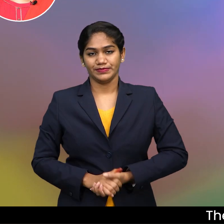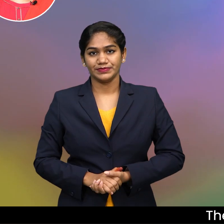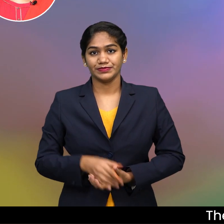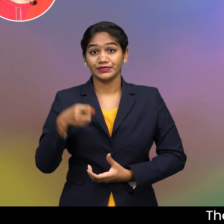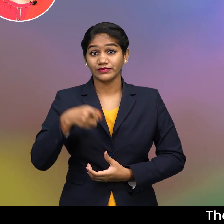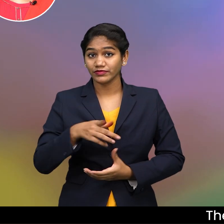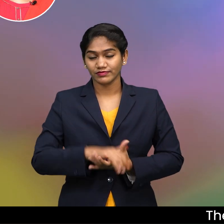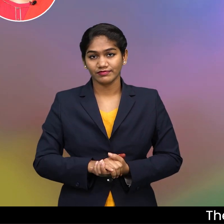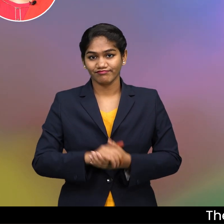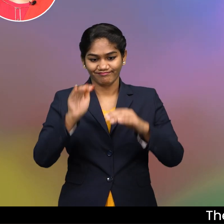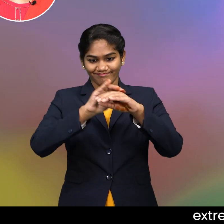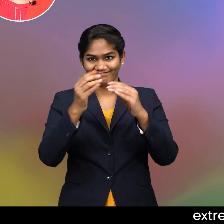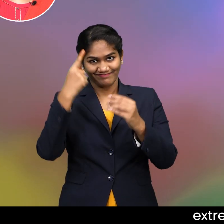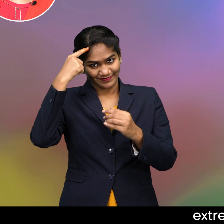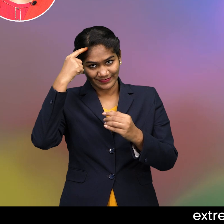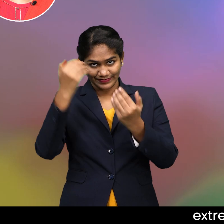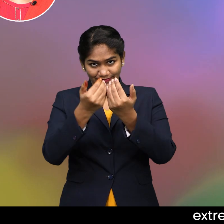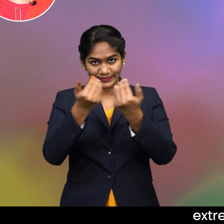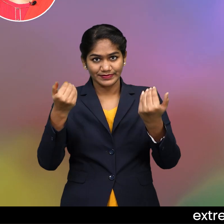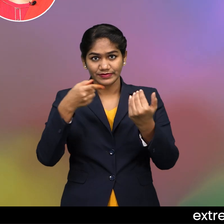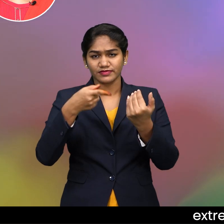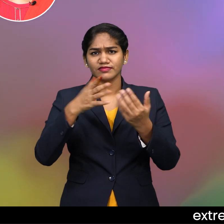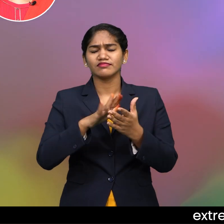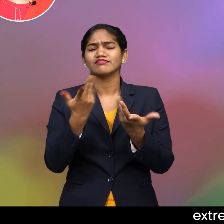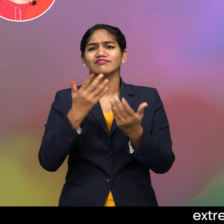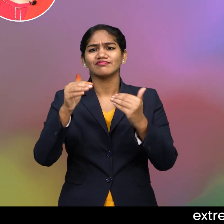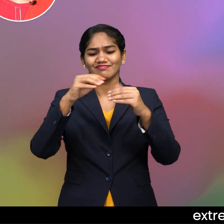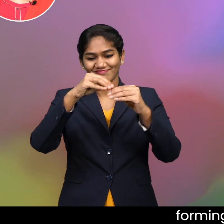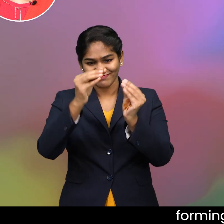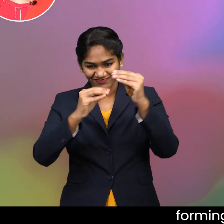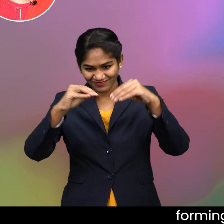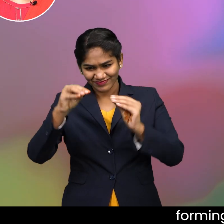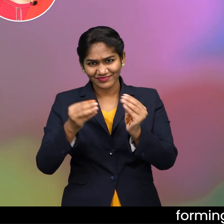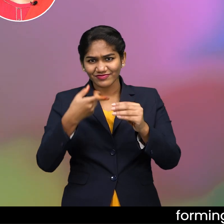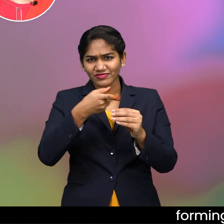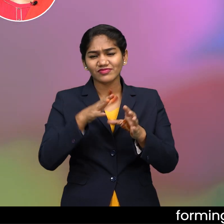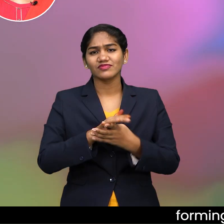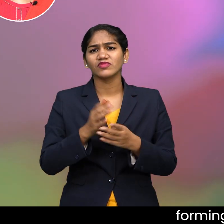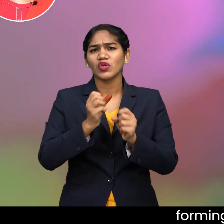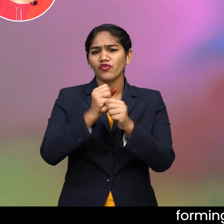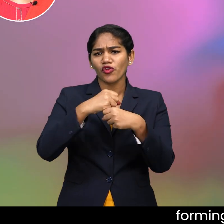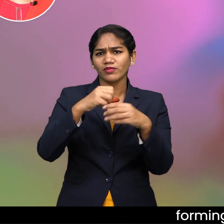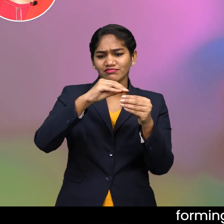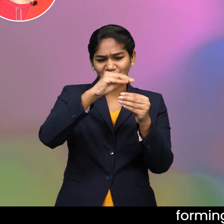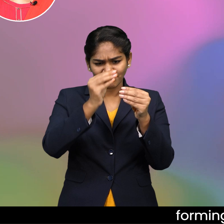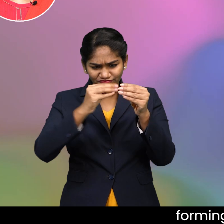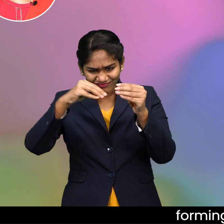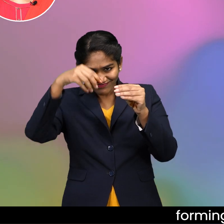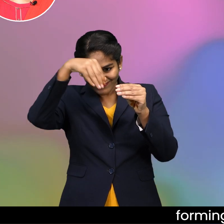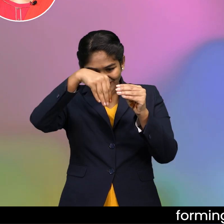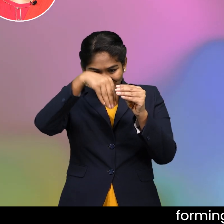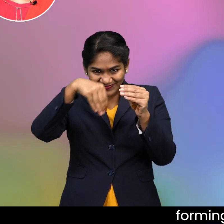The cortex is extremely folded, forming convolutions